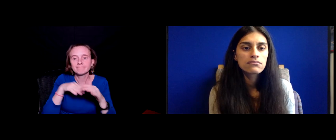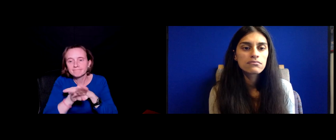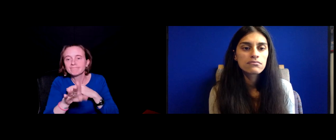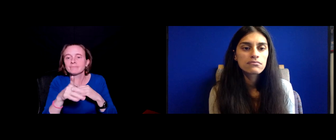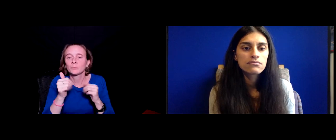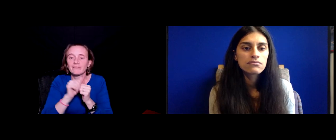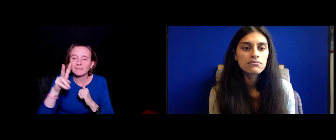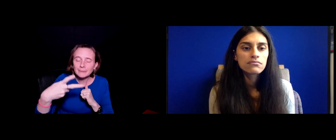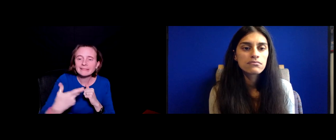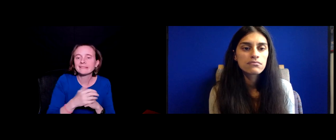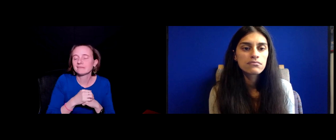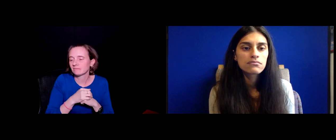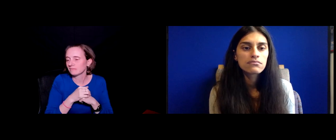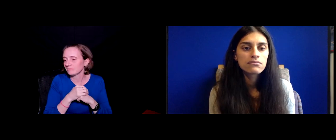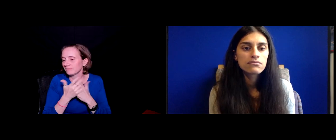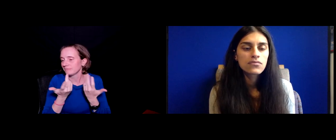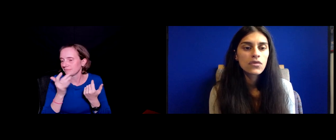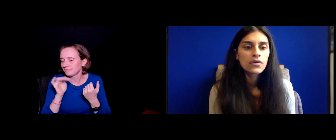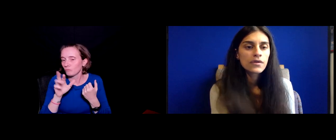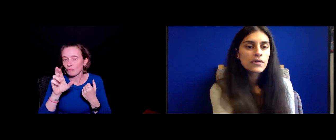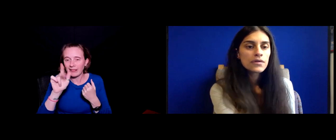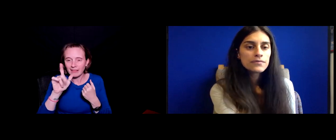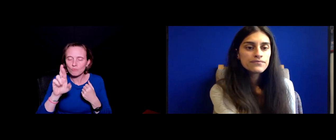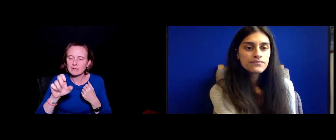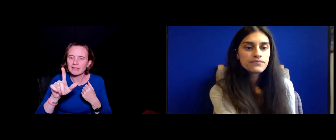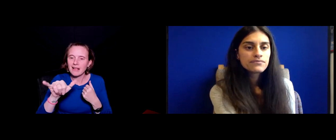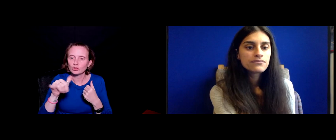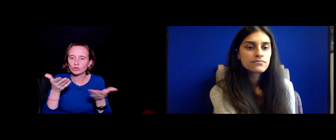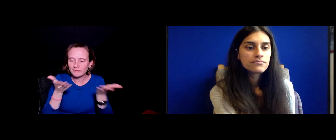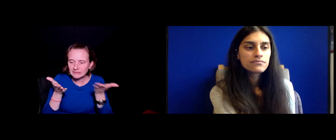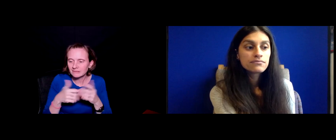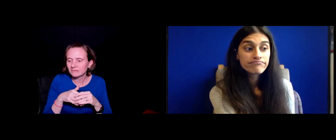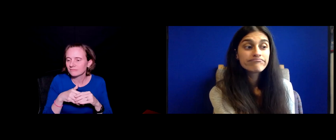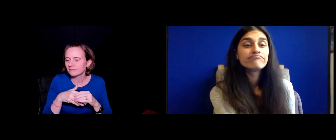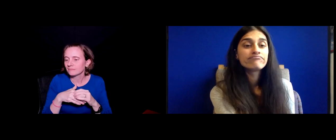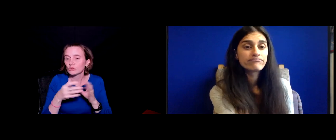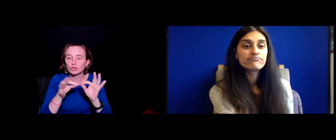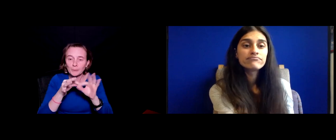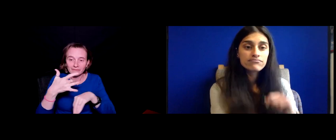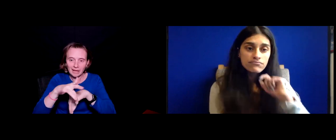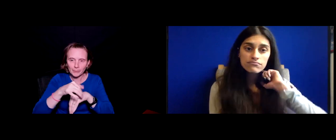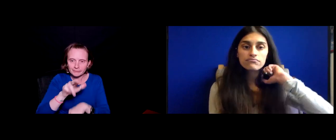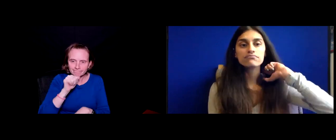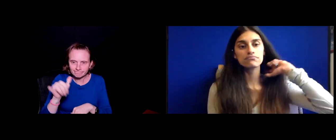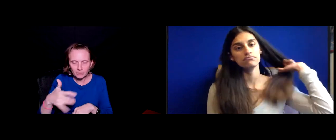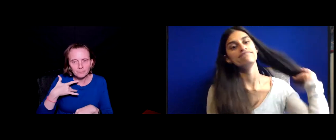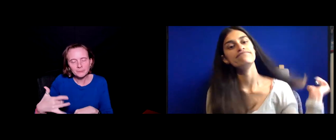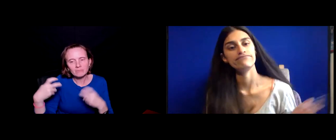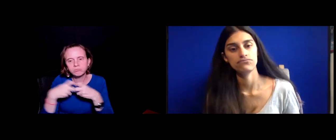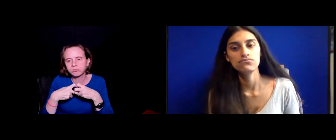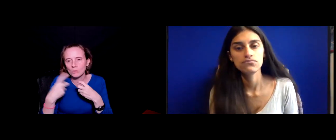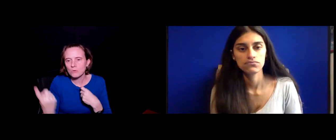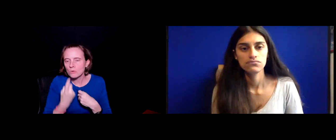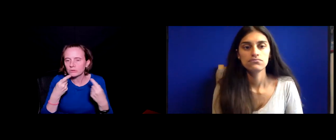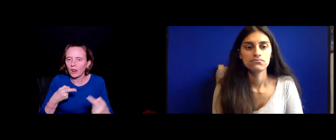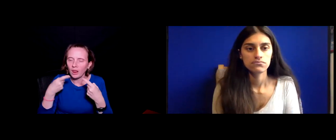by service providers, lack of TTYs or video phones or relay services or interpreters available, and a bias